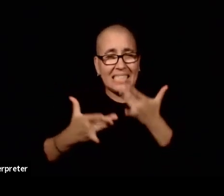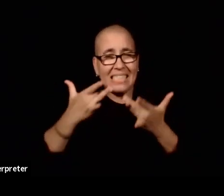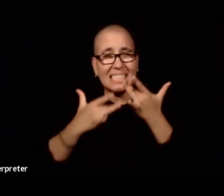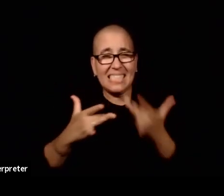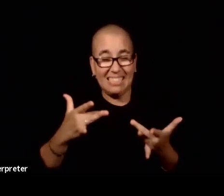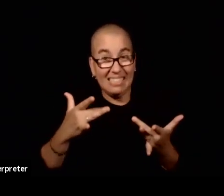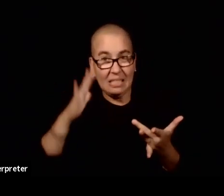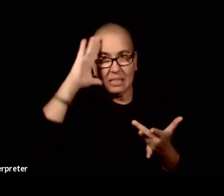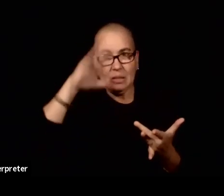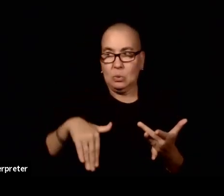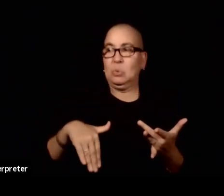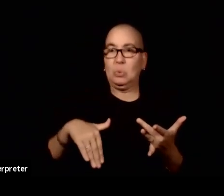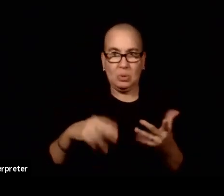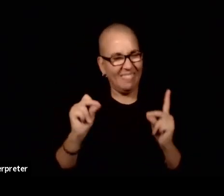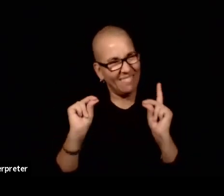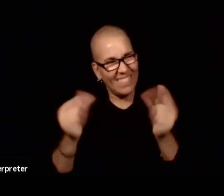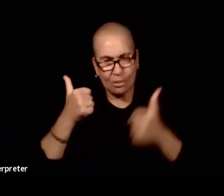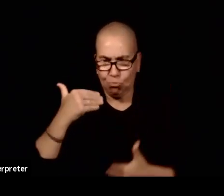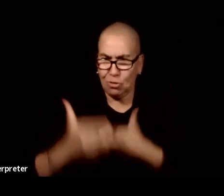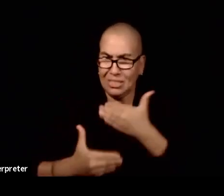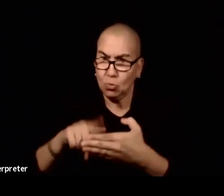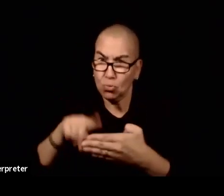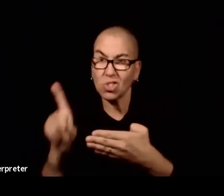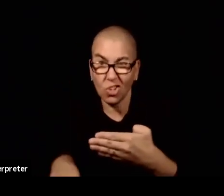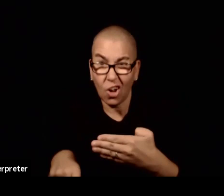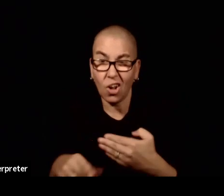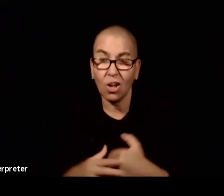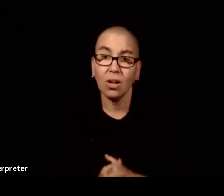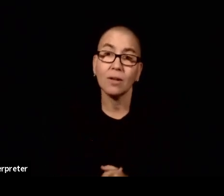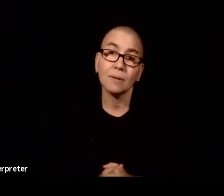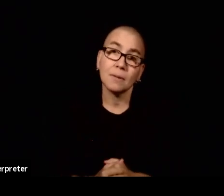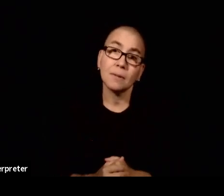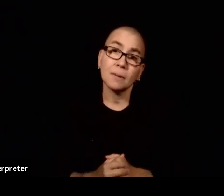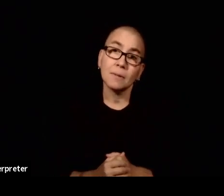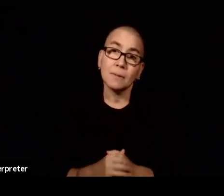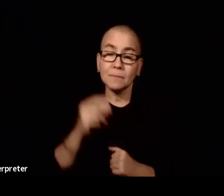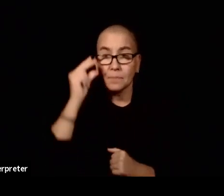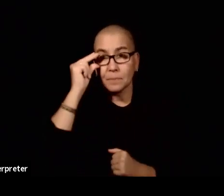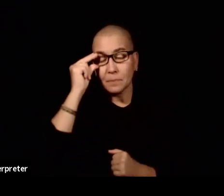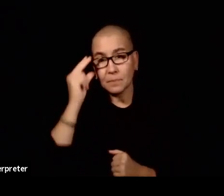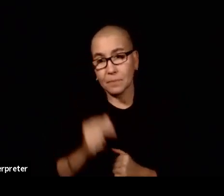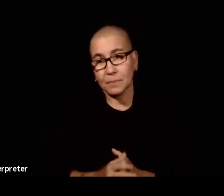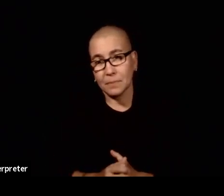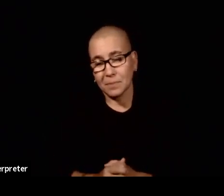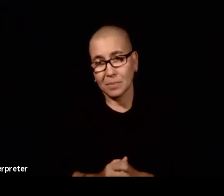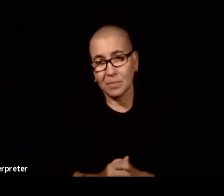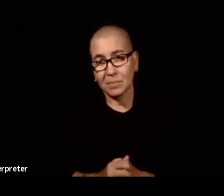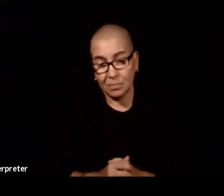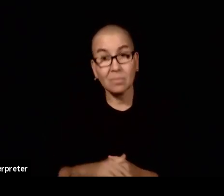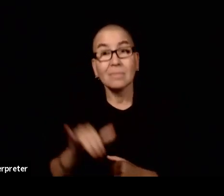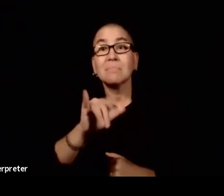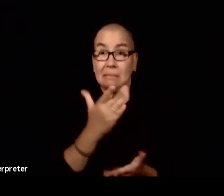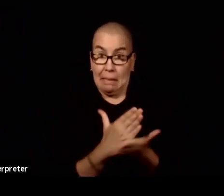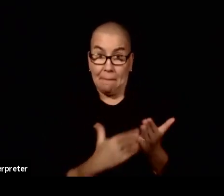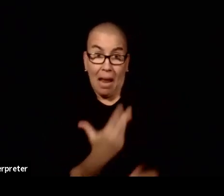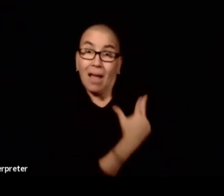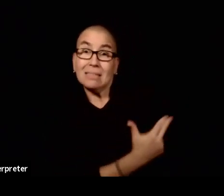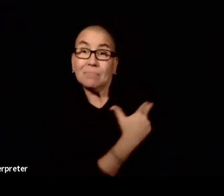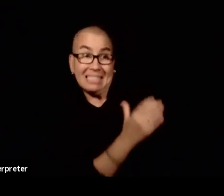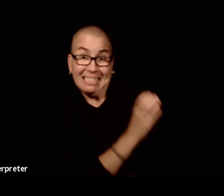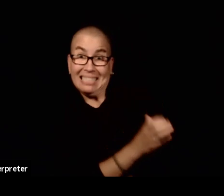it also has really made it necessary for some clinics and hospitals to prioritize people more narrowly